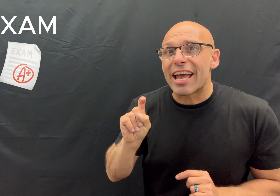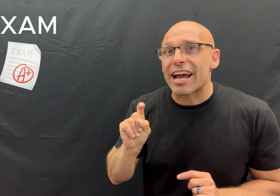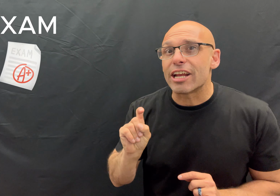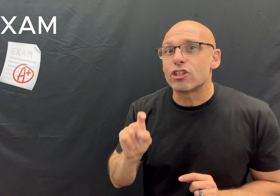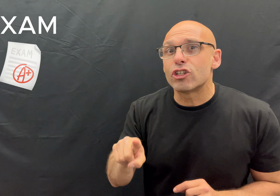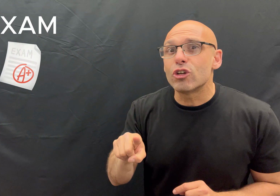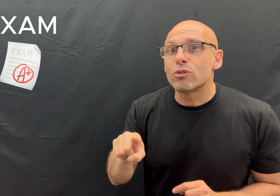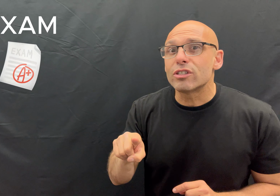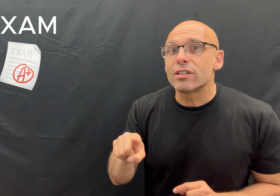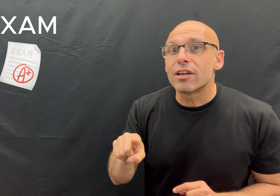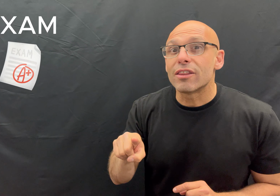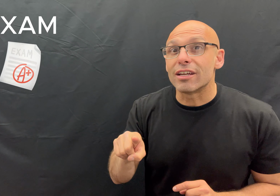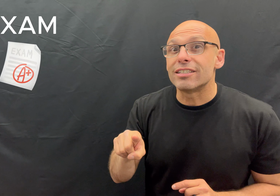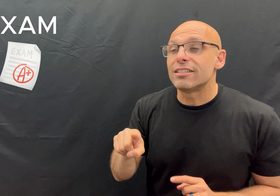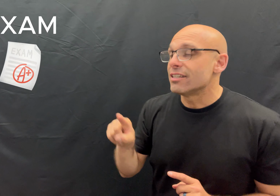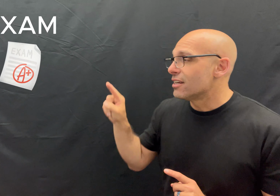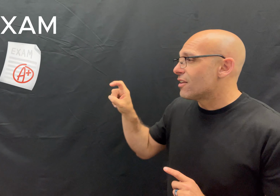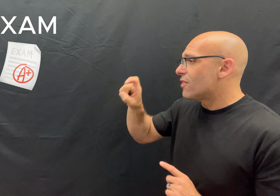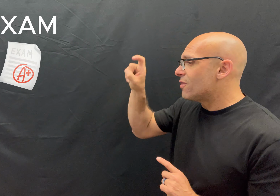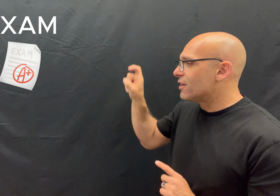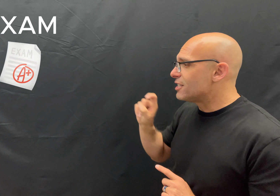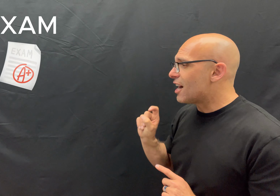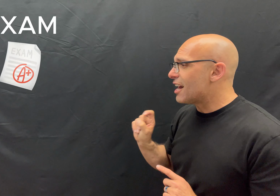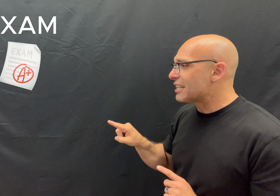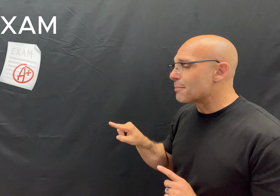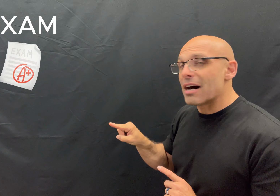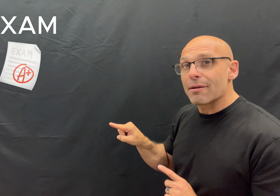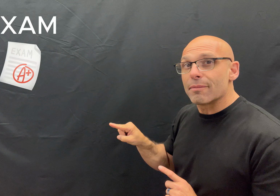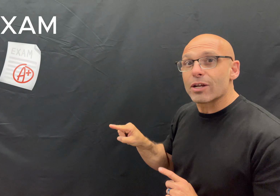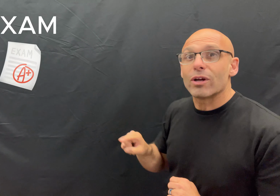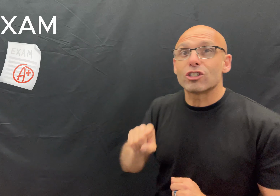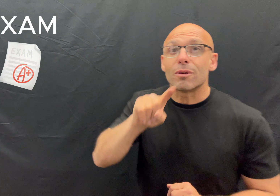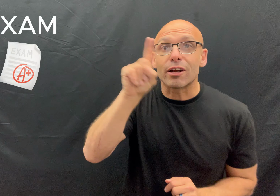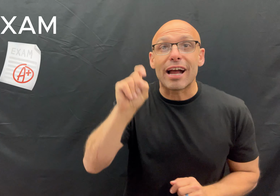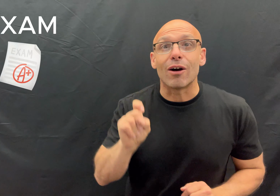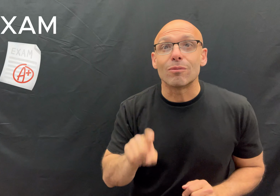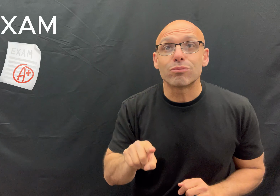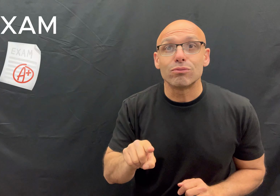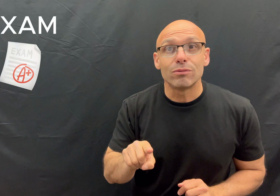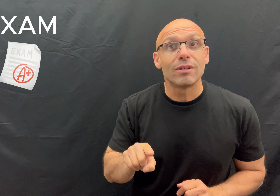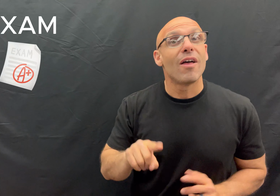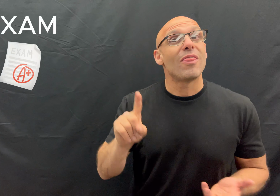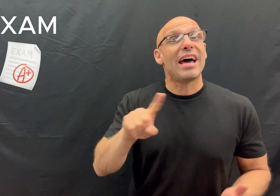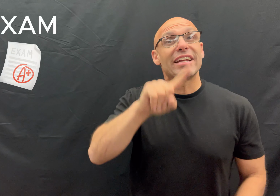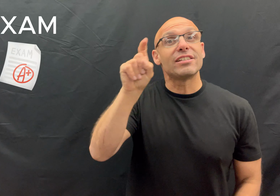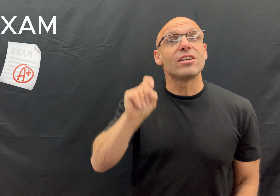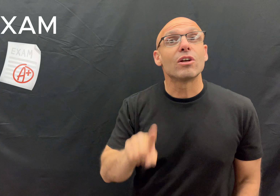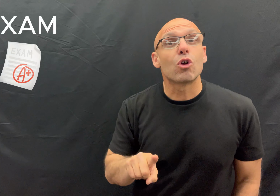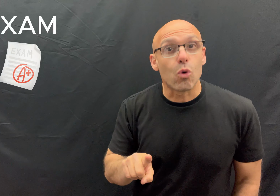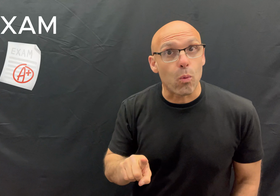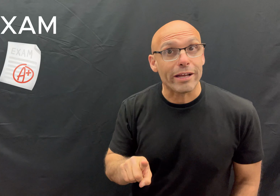I shoot the dot at the bottom of my question mark out. That is